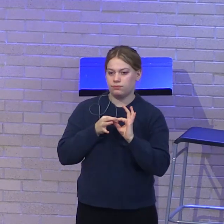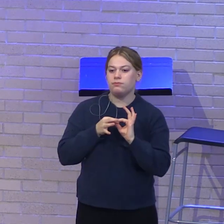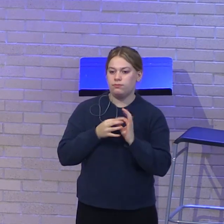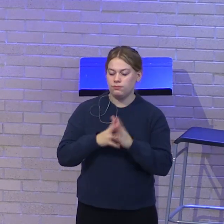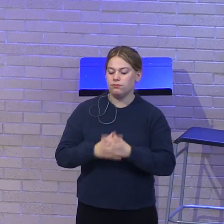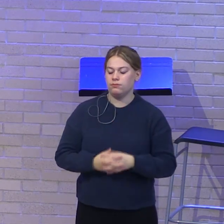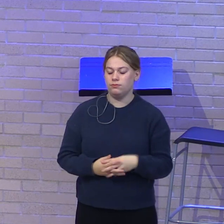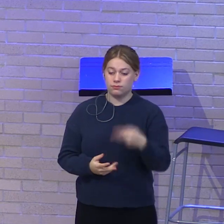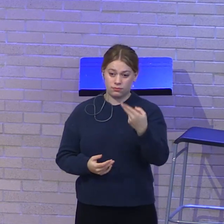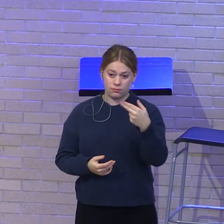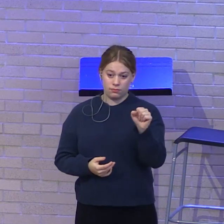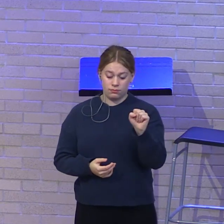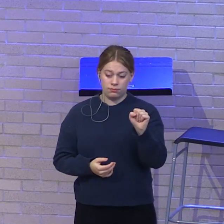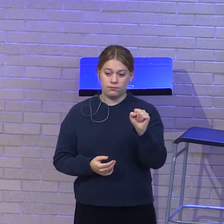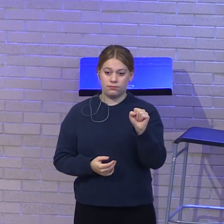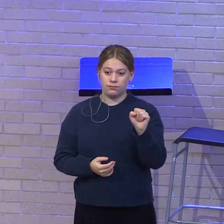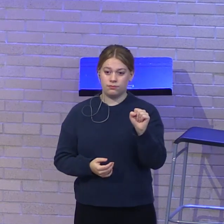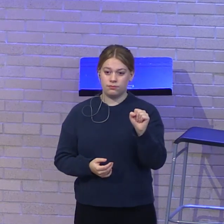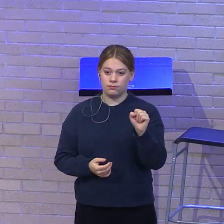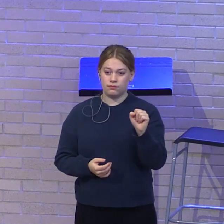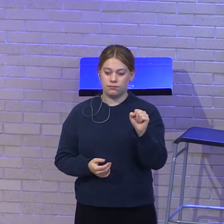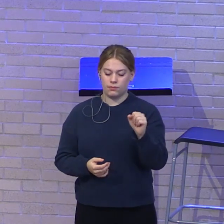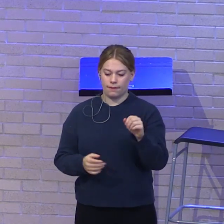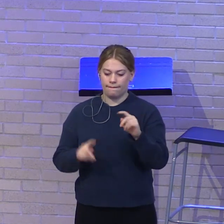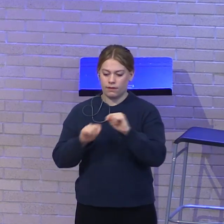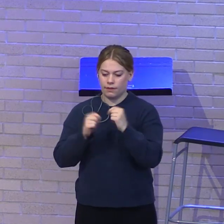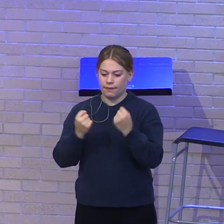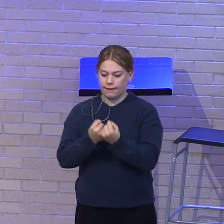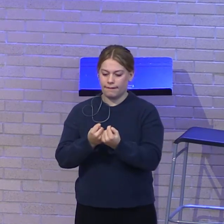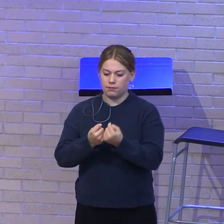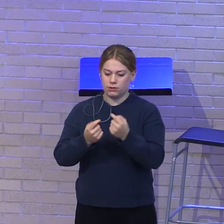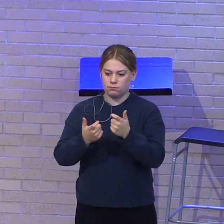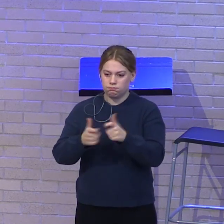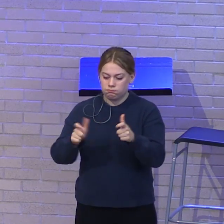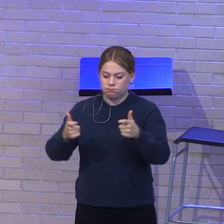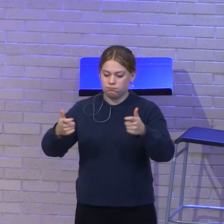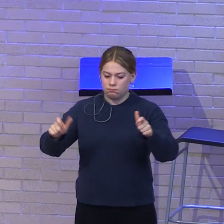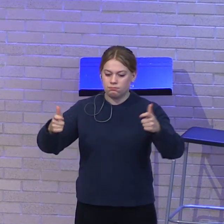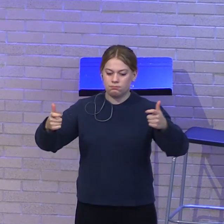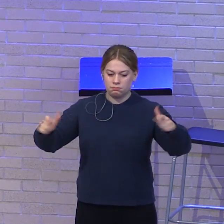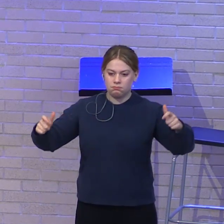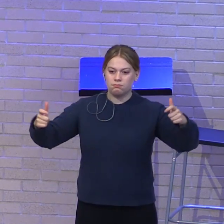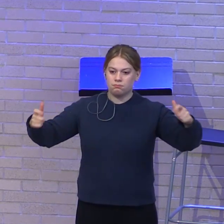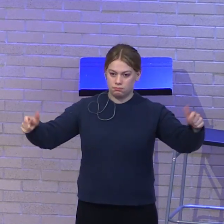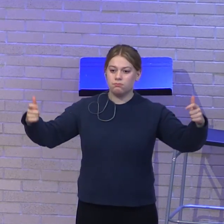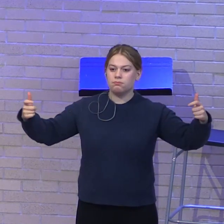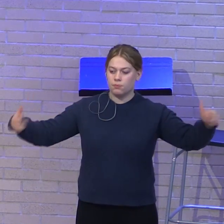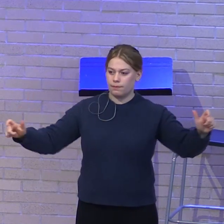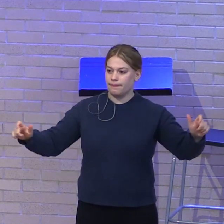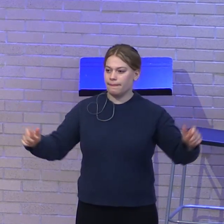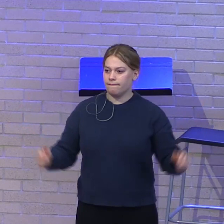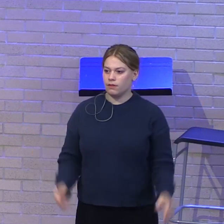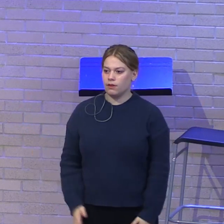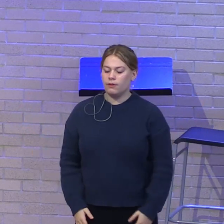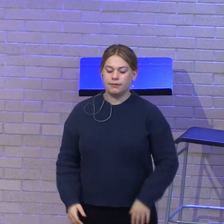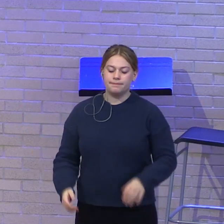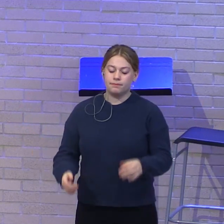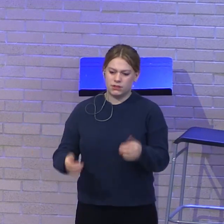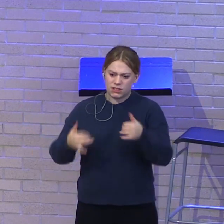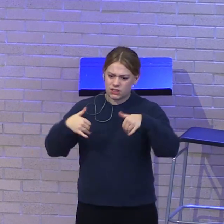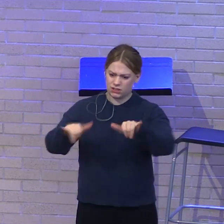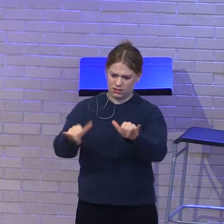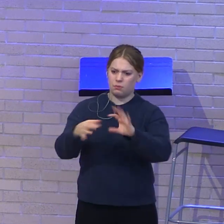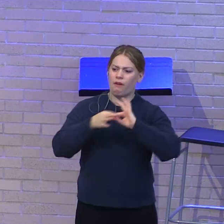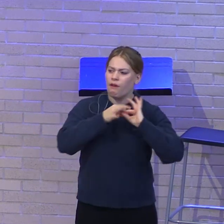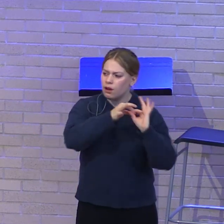school, the team grew and grew in size from that first year. And we were just all so close still through the